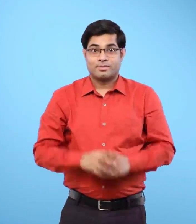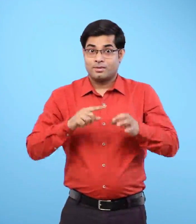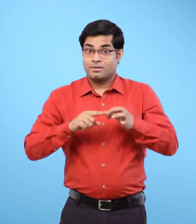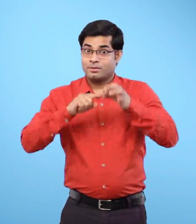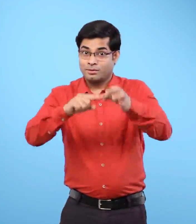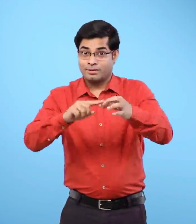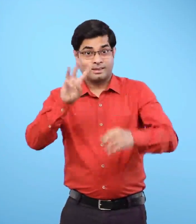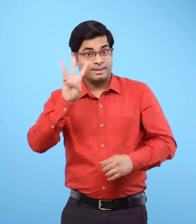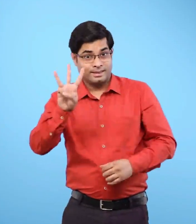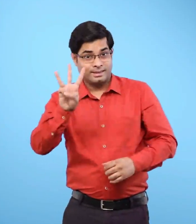Question 3.